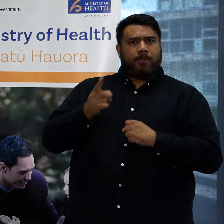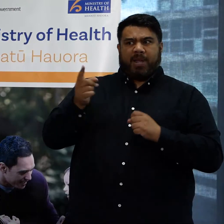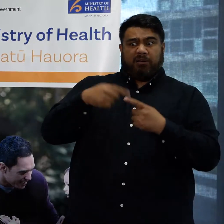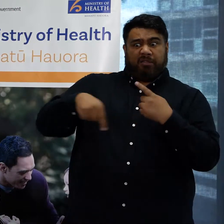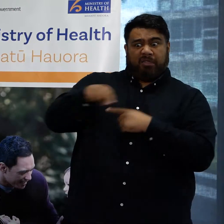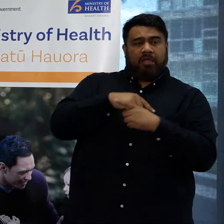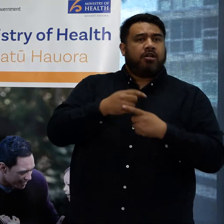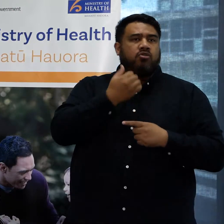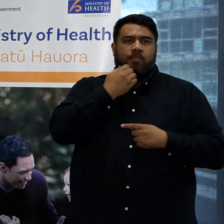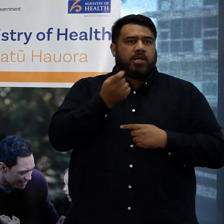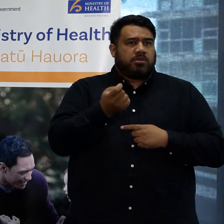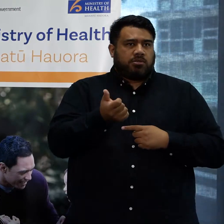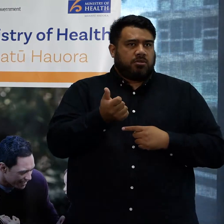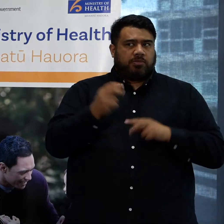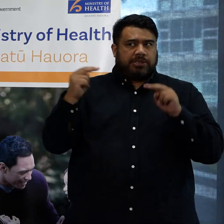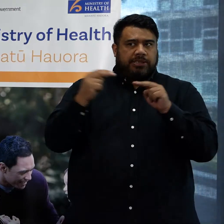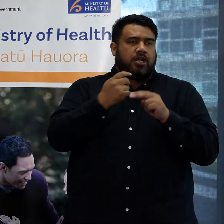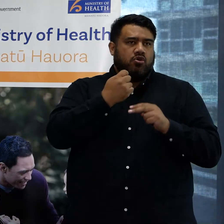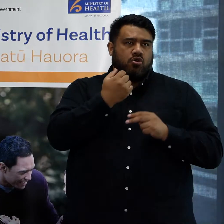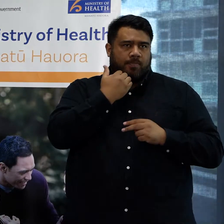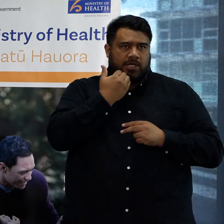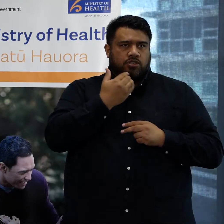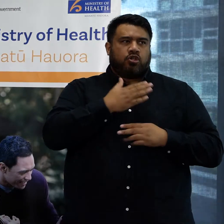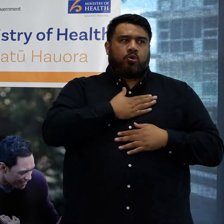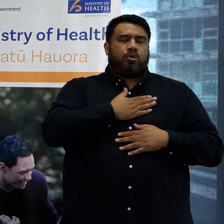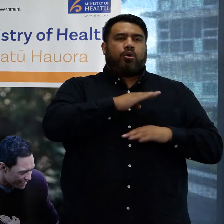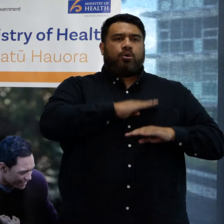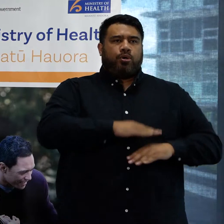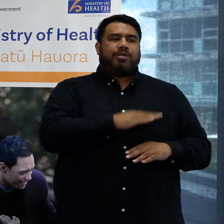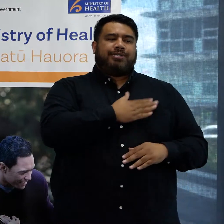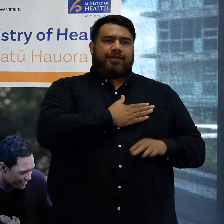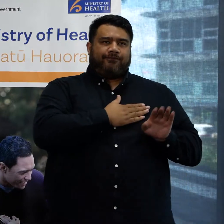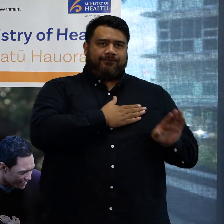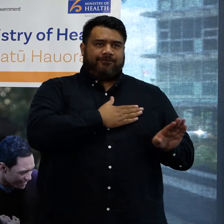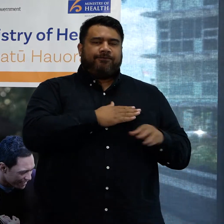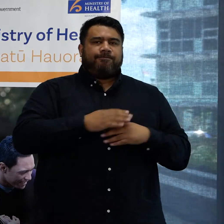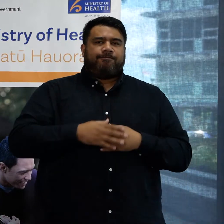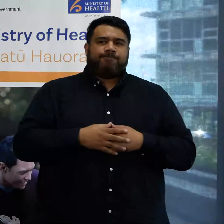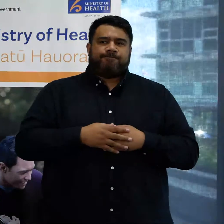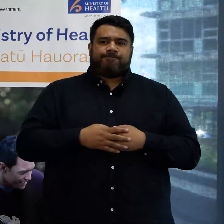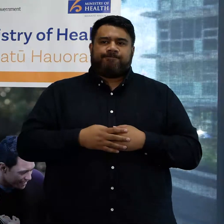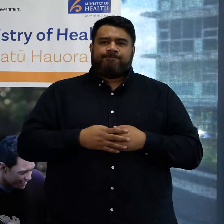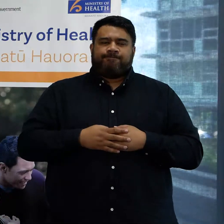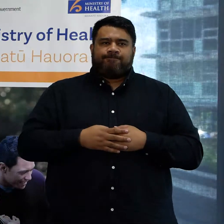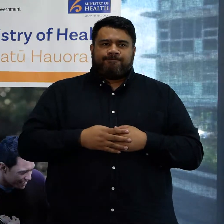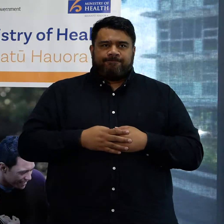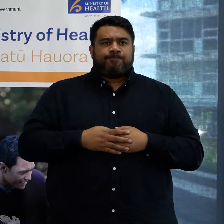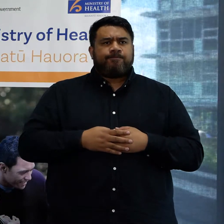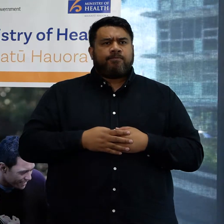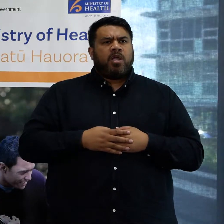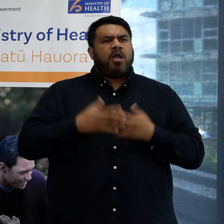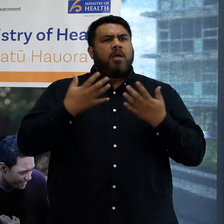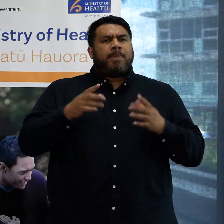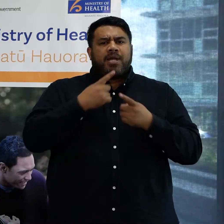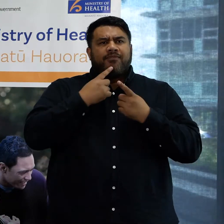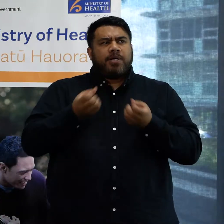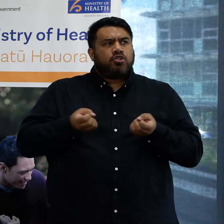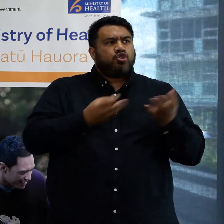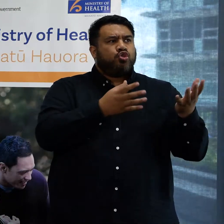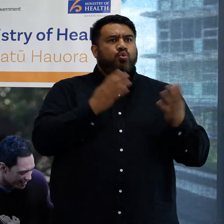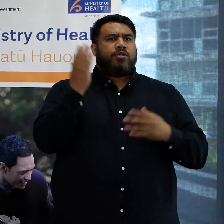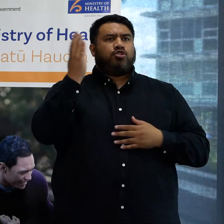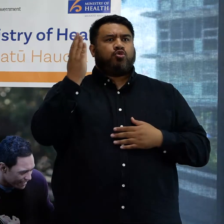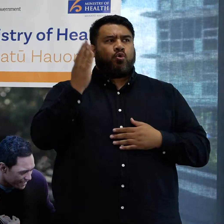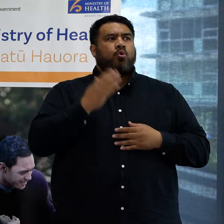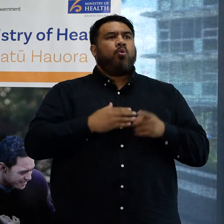test over the 2 days prior to that person becoming symptomatic. So there is information that's gone out to the college and will be